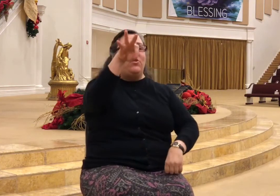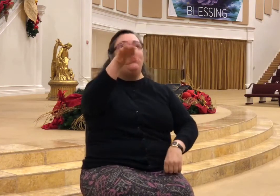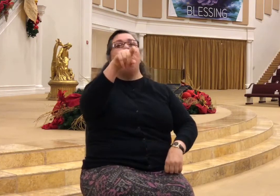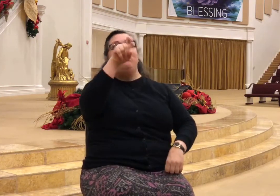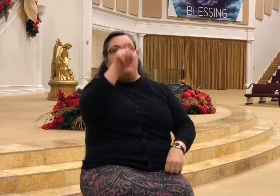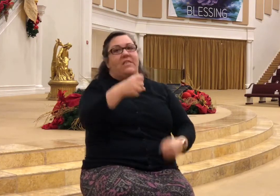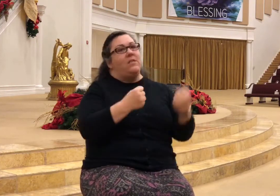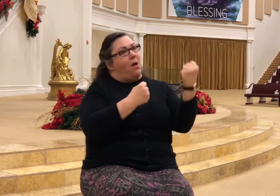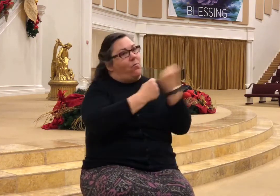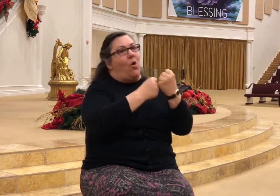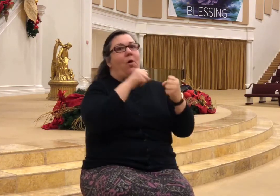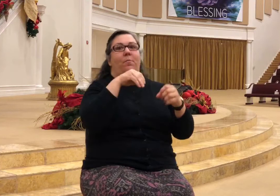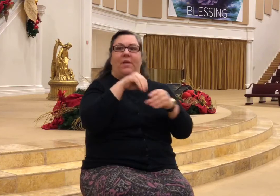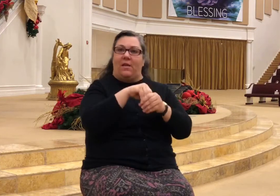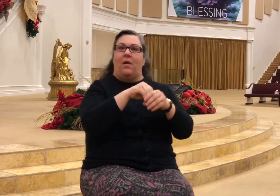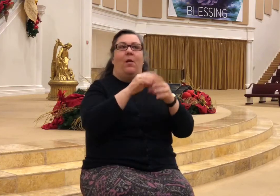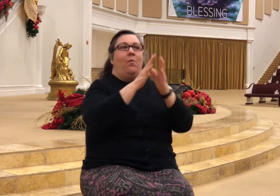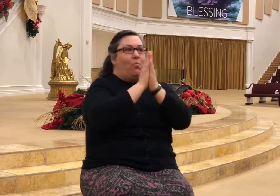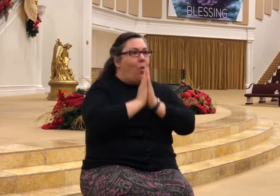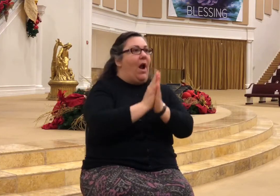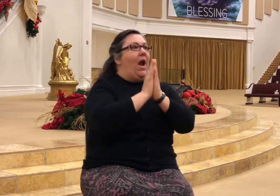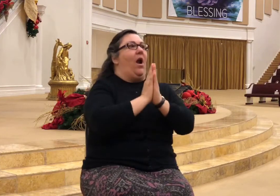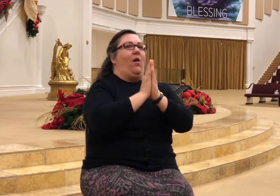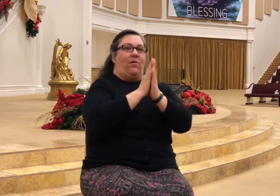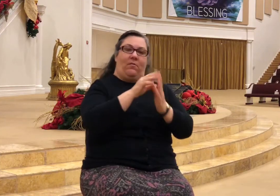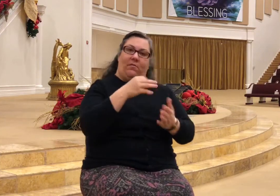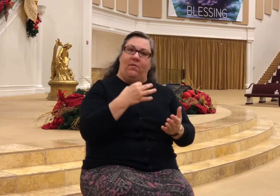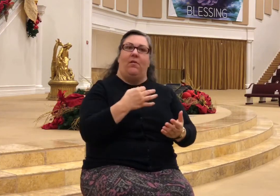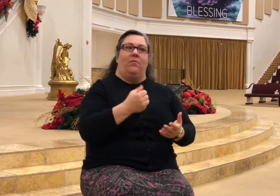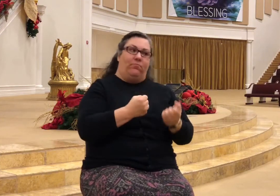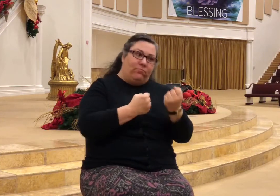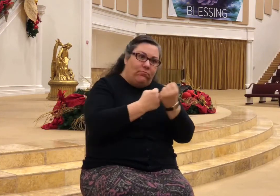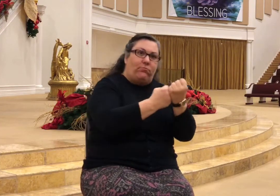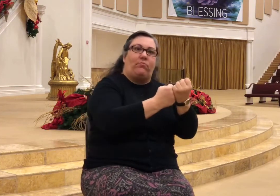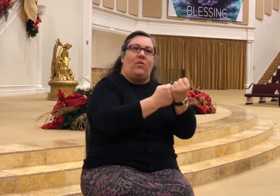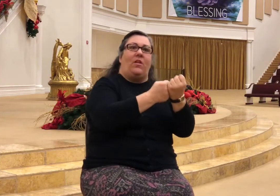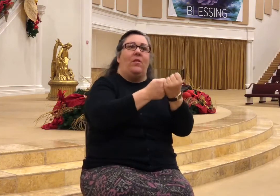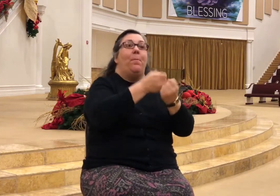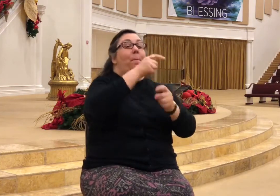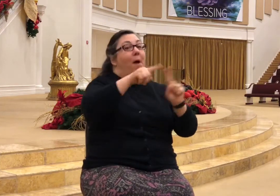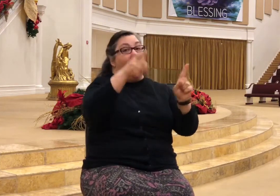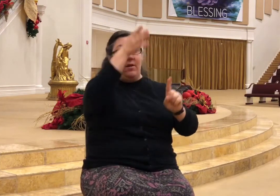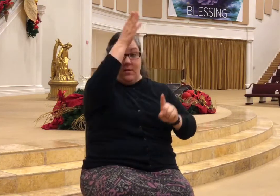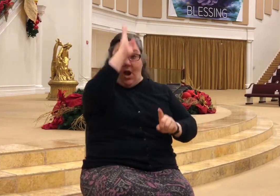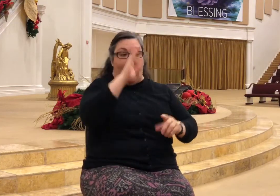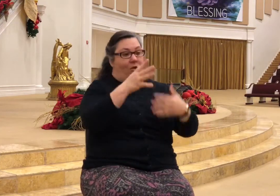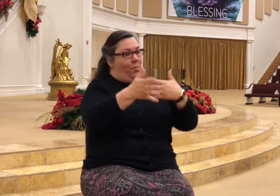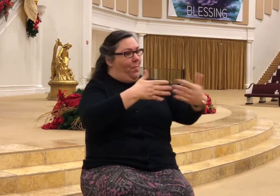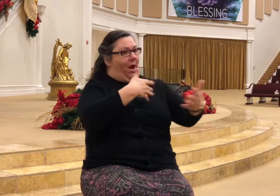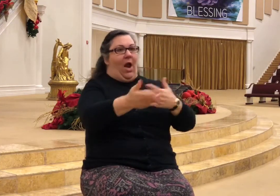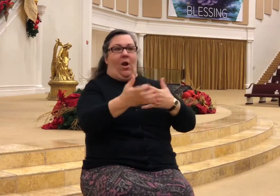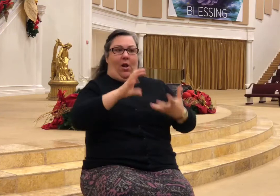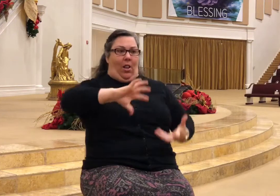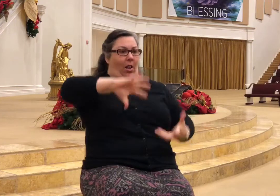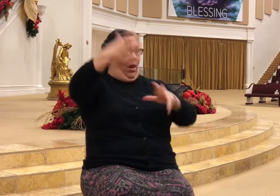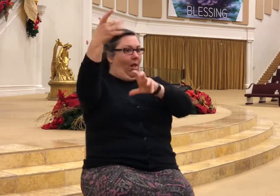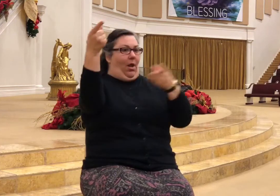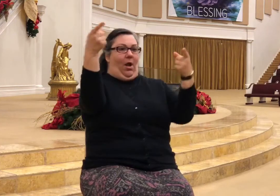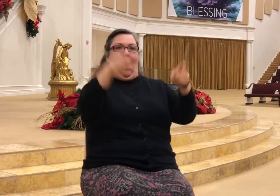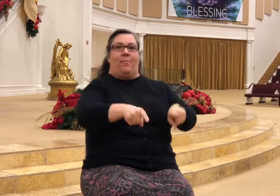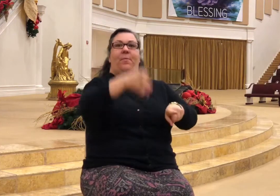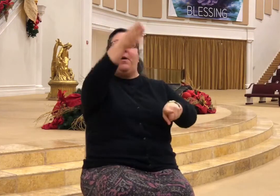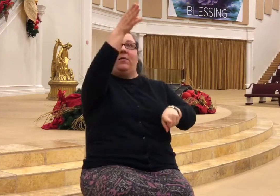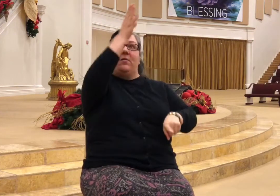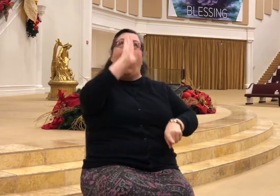to stand strong on their behalf. And God, in spite of the confusion and the chaos, His hand of protection and grace and